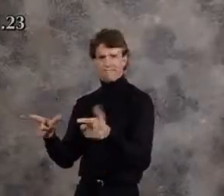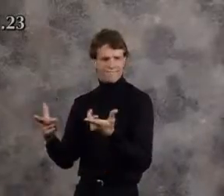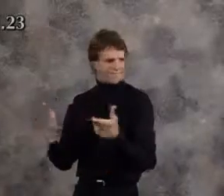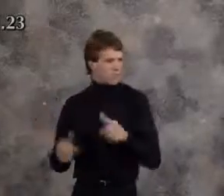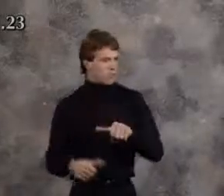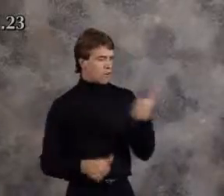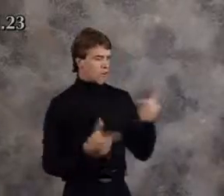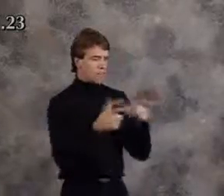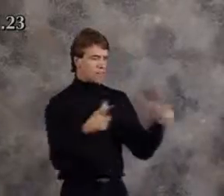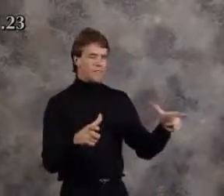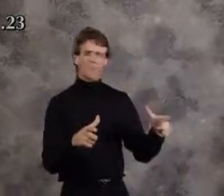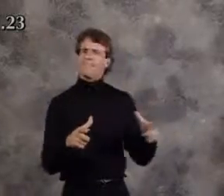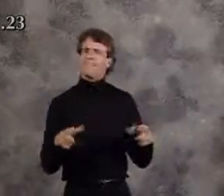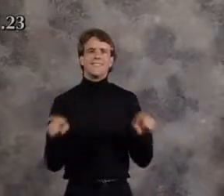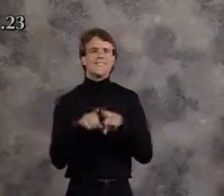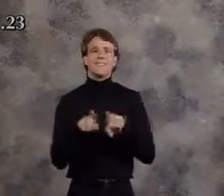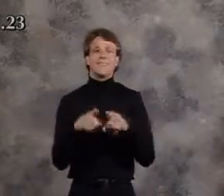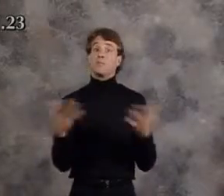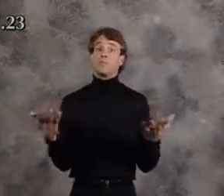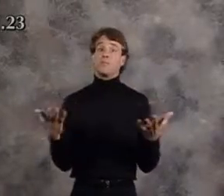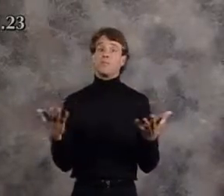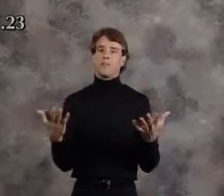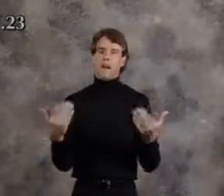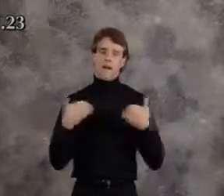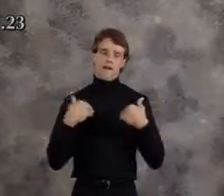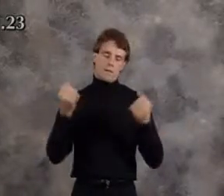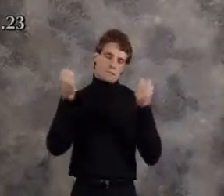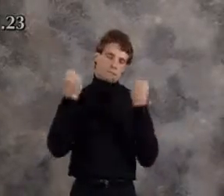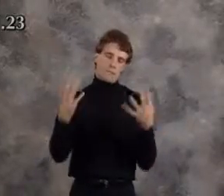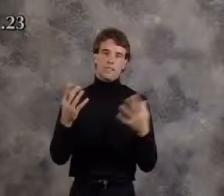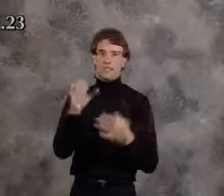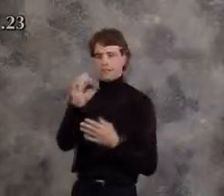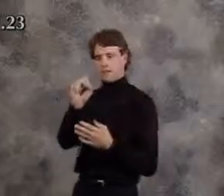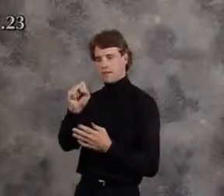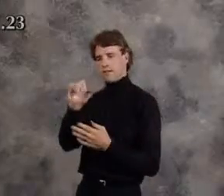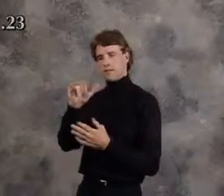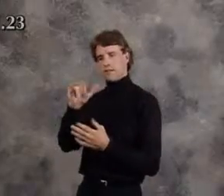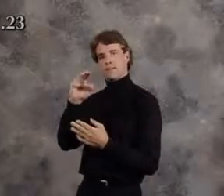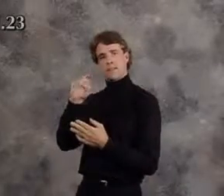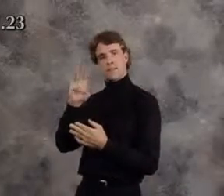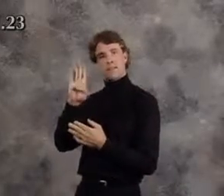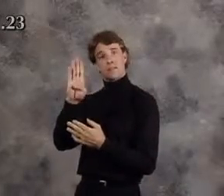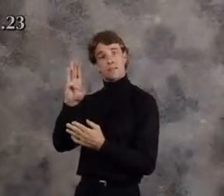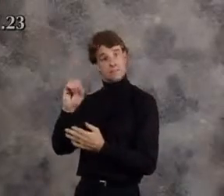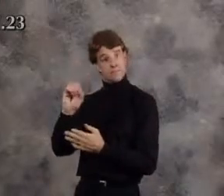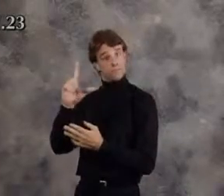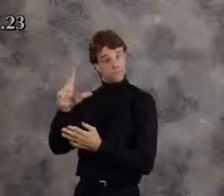ASL, like all other languages, has many symbols.